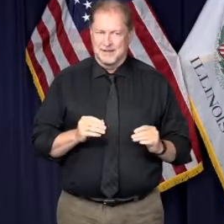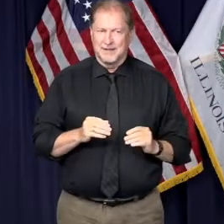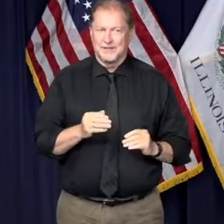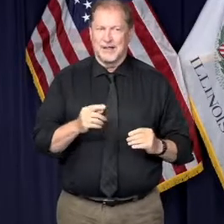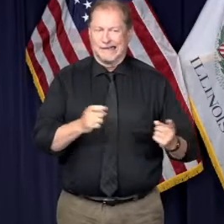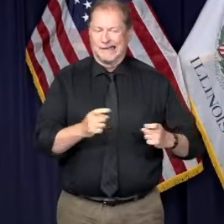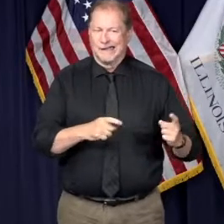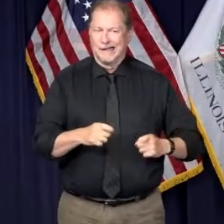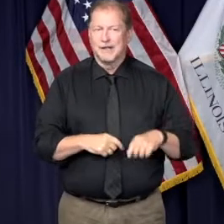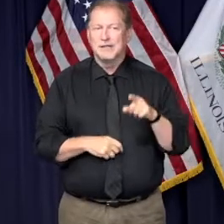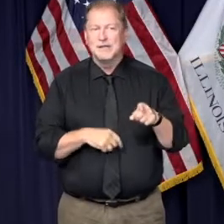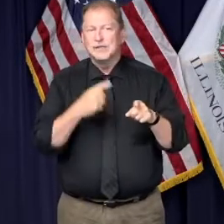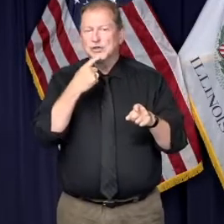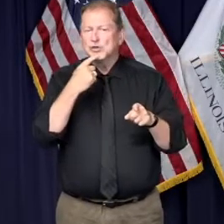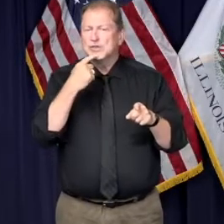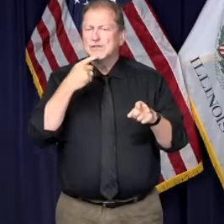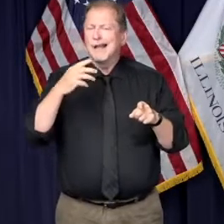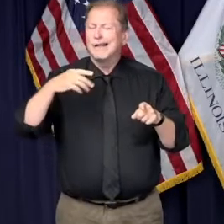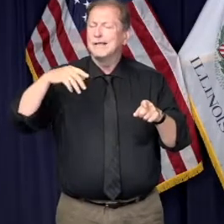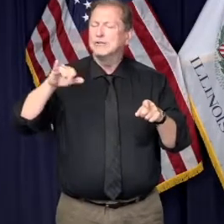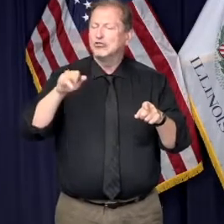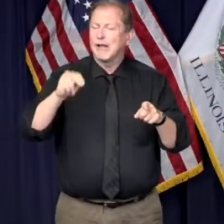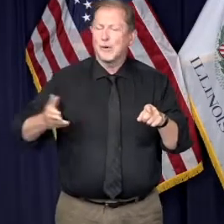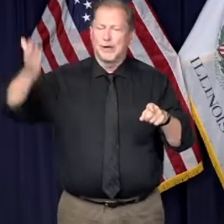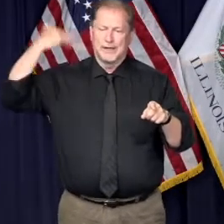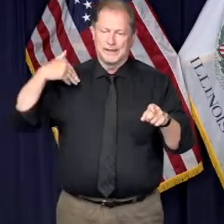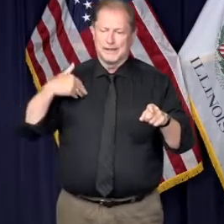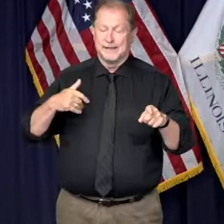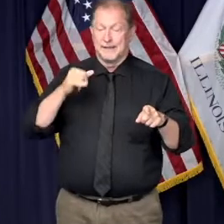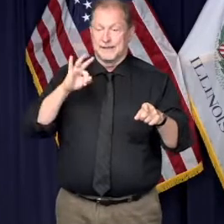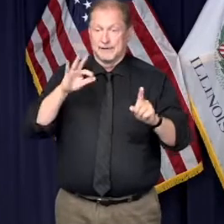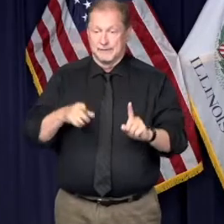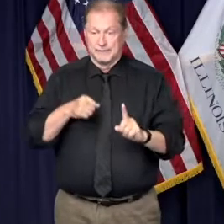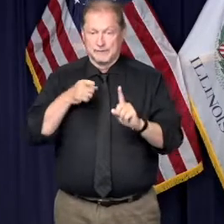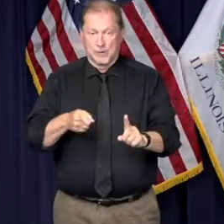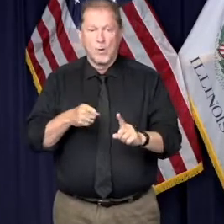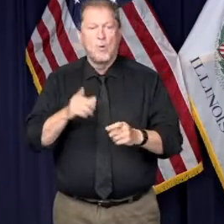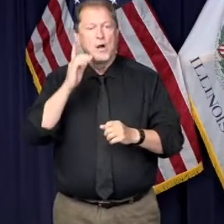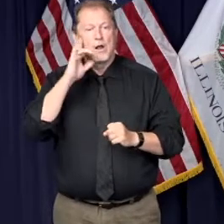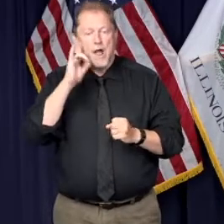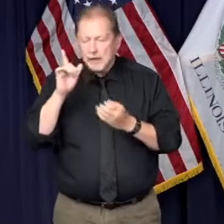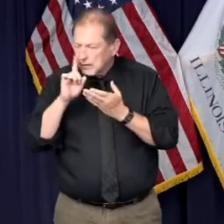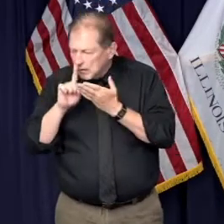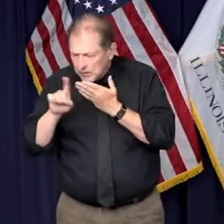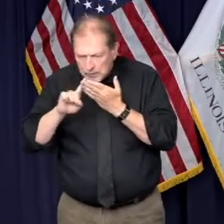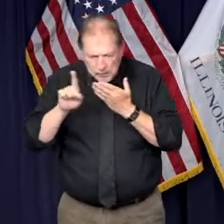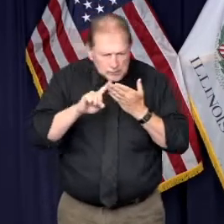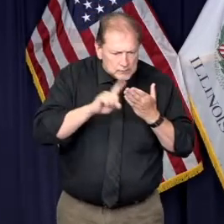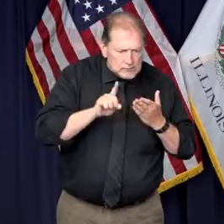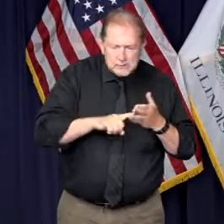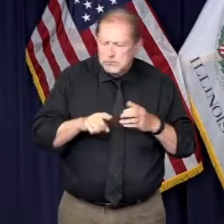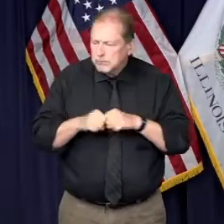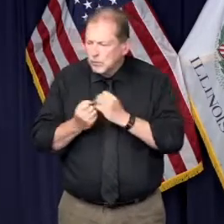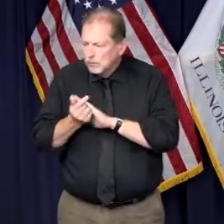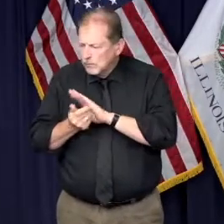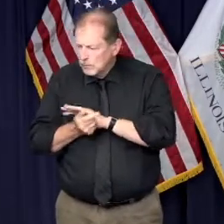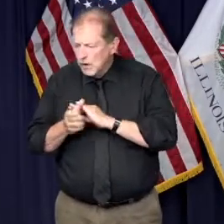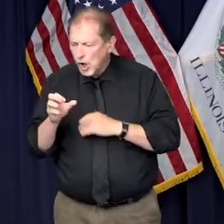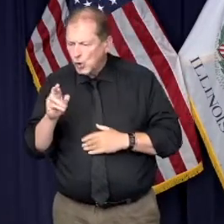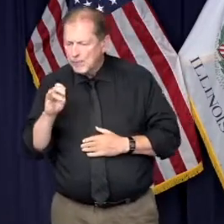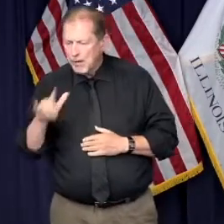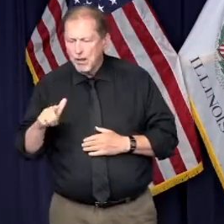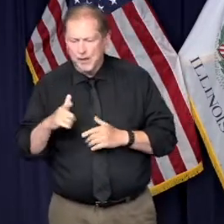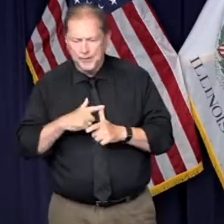said in January that when there's clear evidence of targeting by criminal investigators, that's the point at which folks should